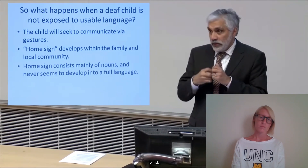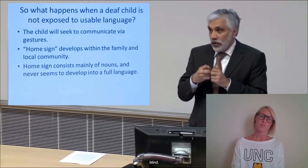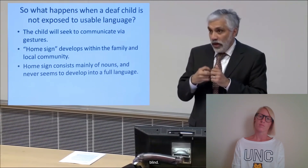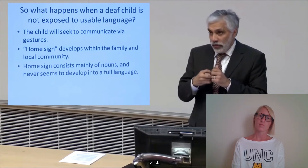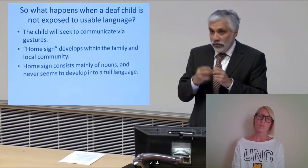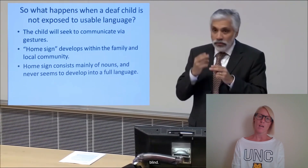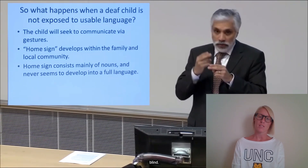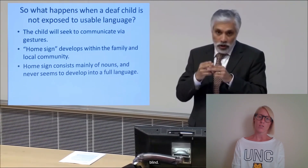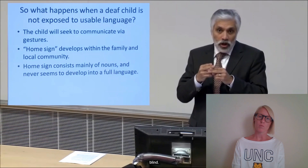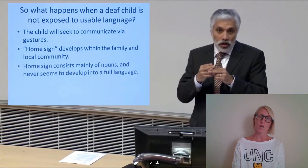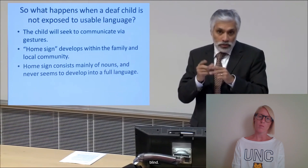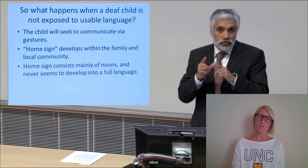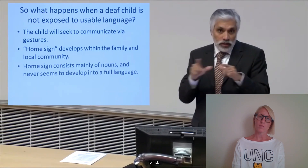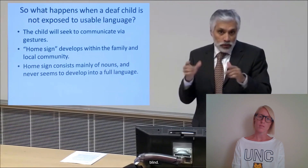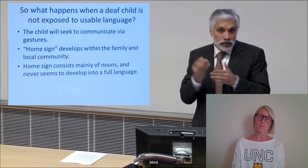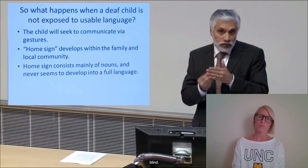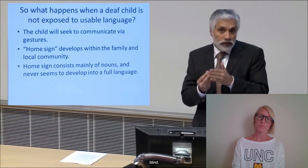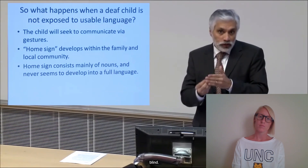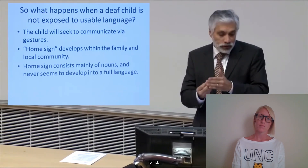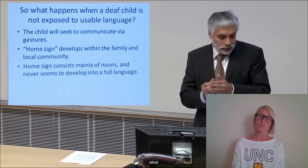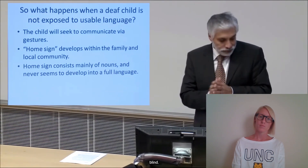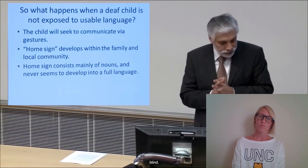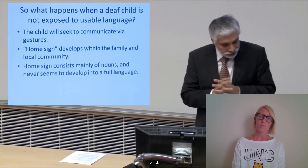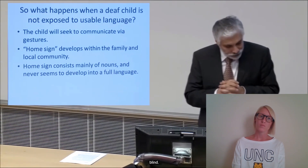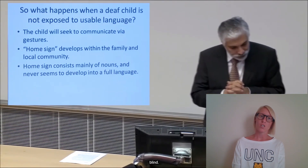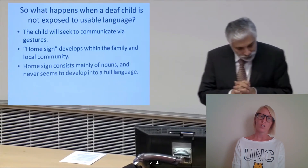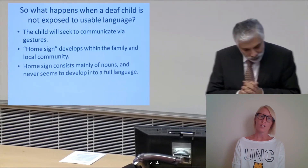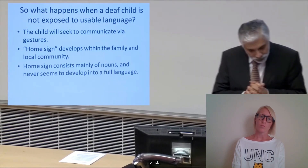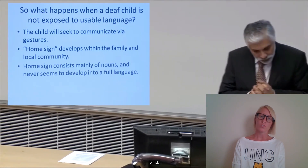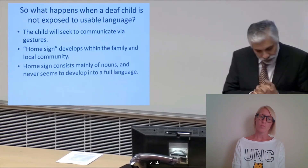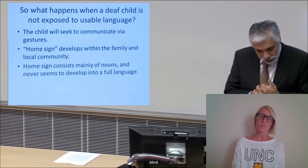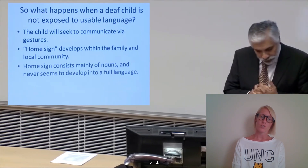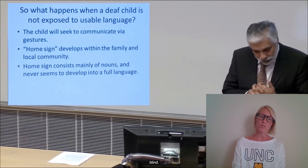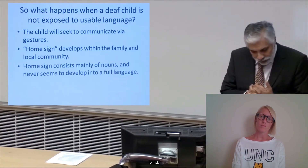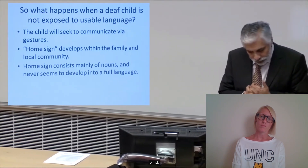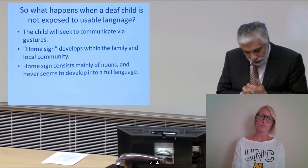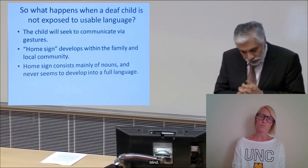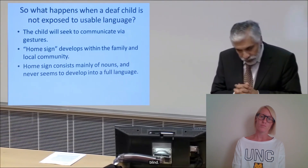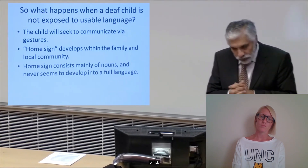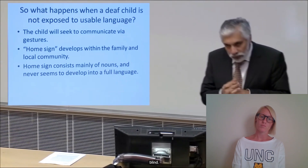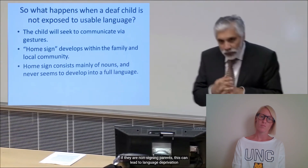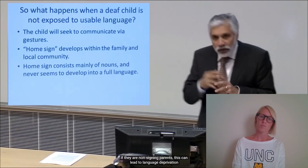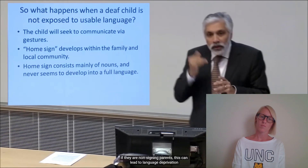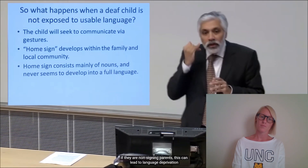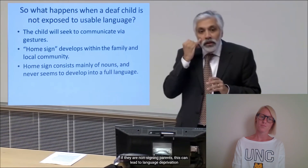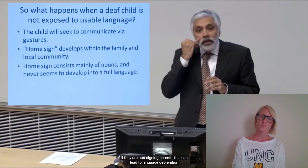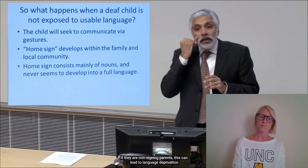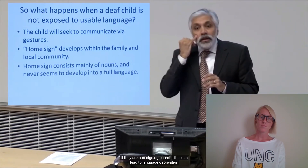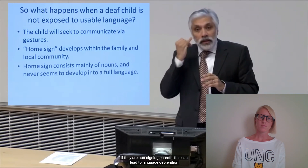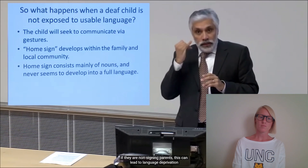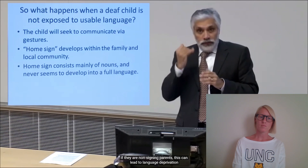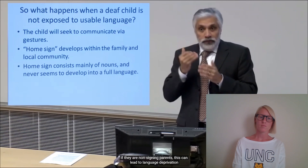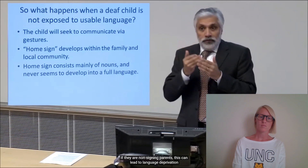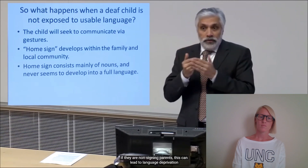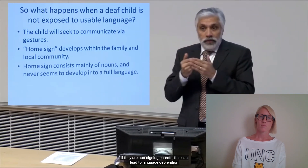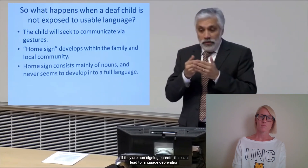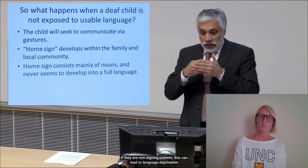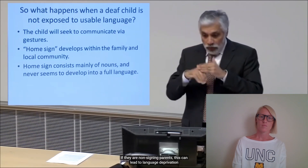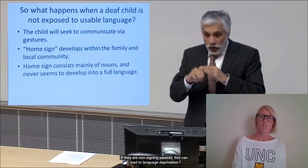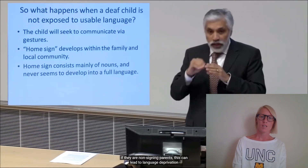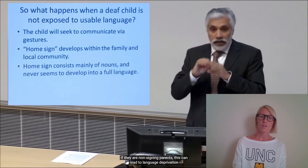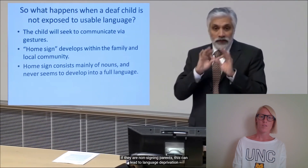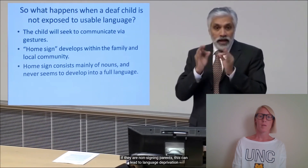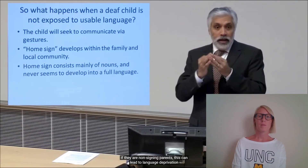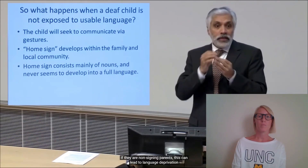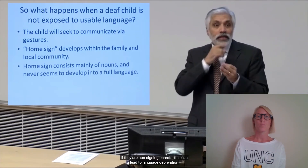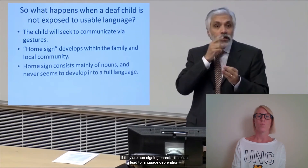that's born blind. has serious problems called language deprivation. If there are non-signing parents,